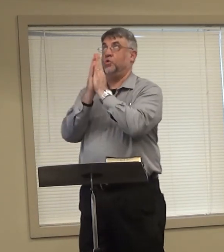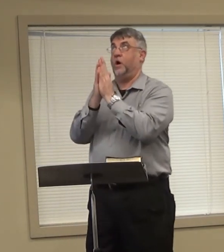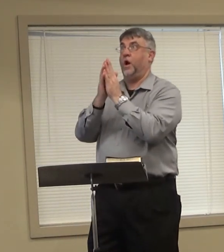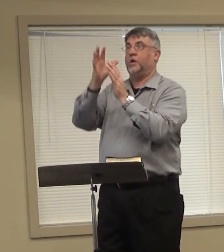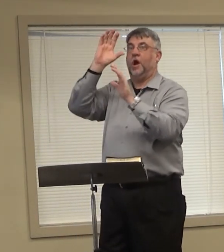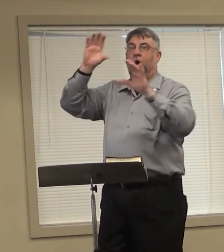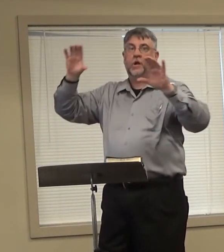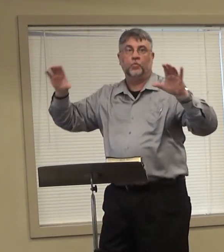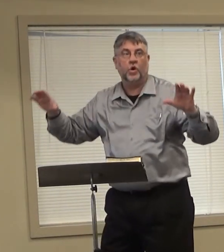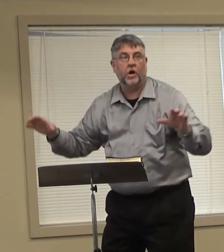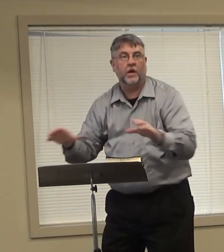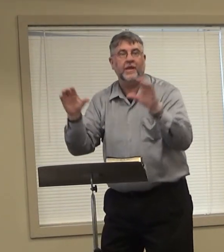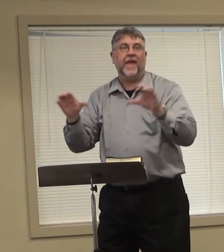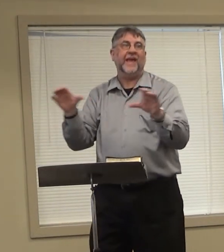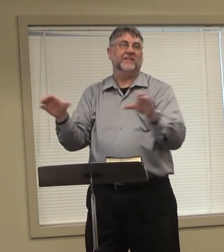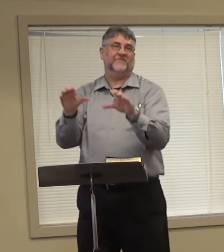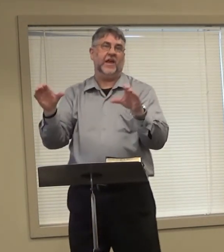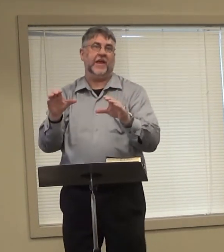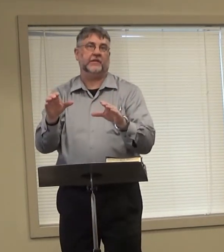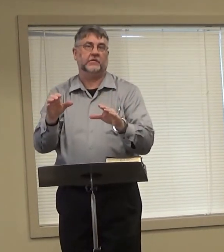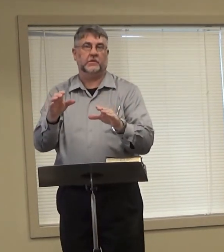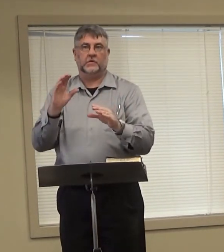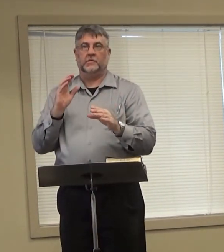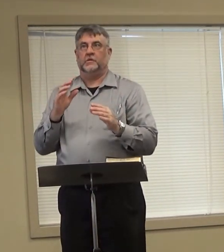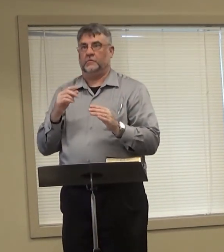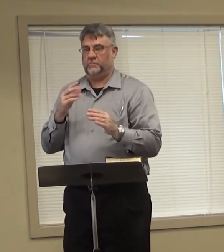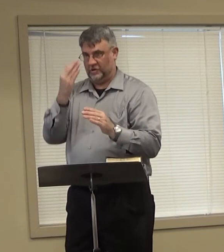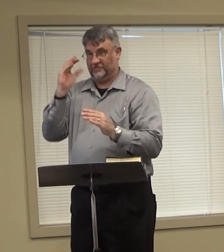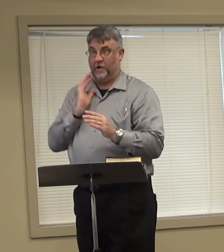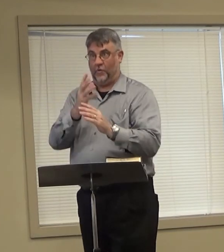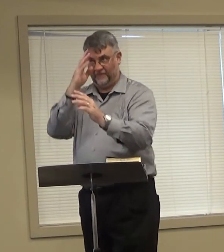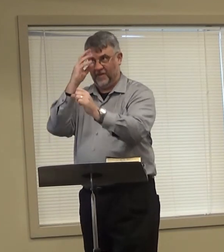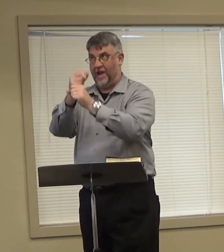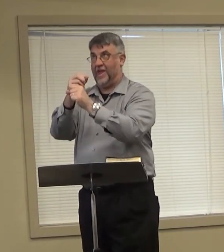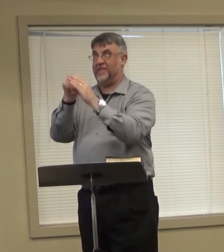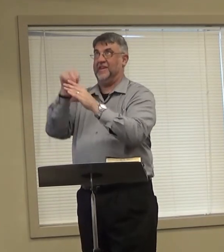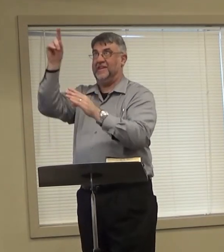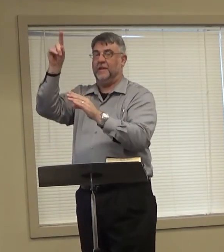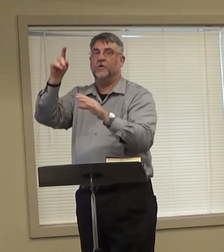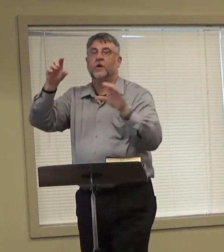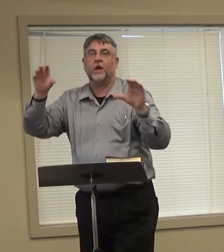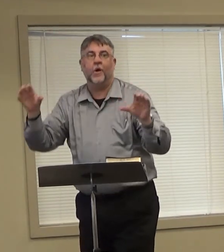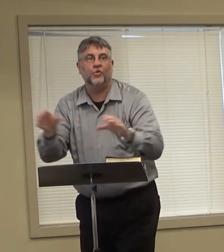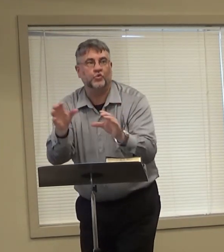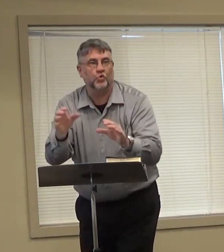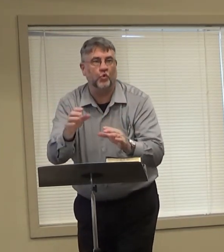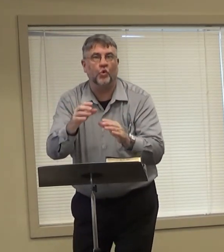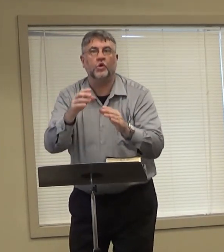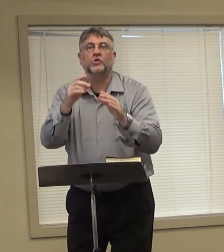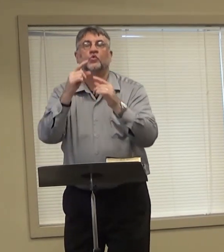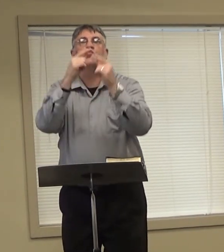when we pray, we are activating, our faith is activating